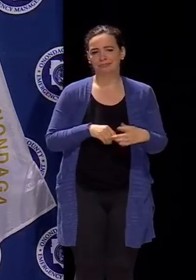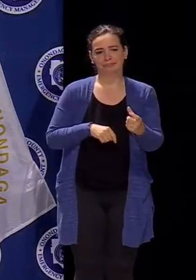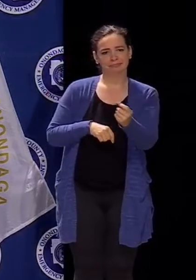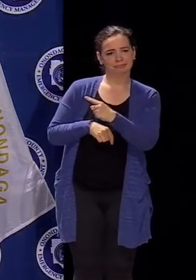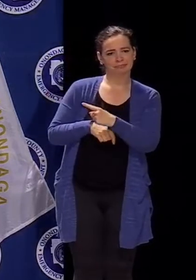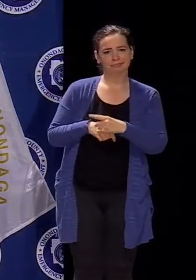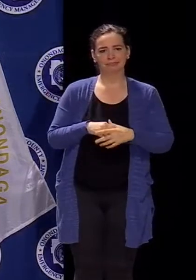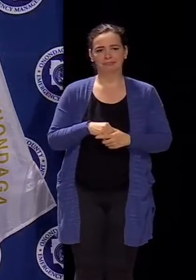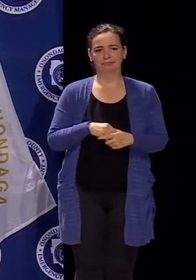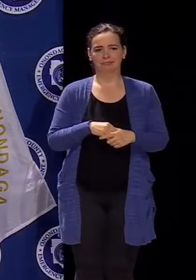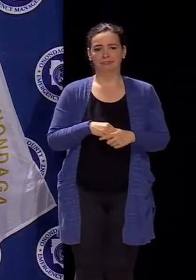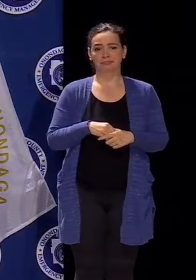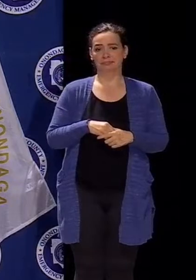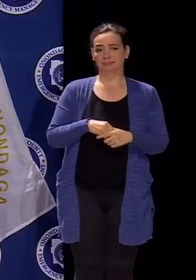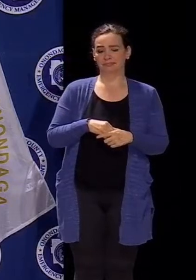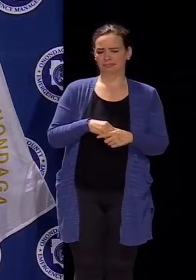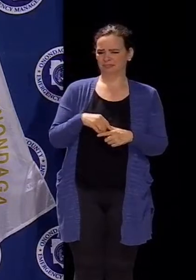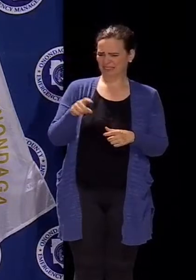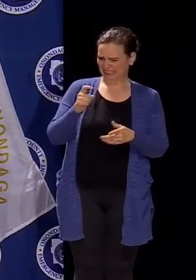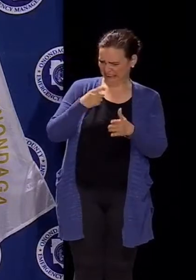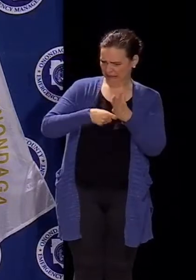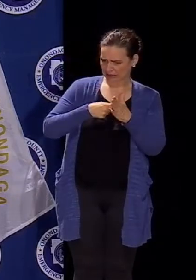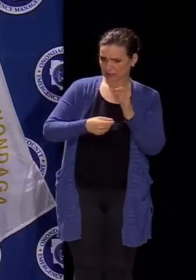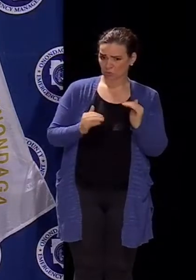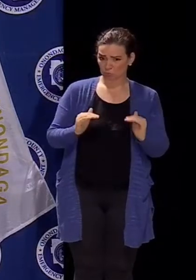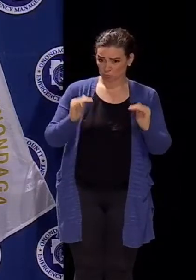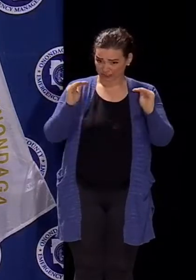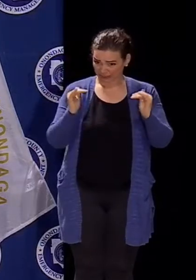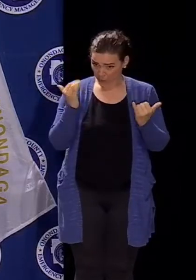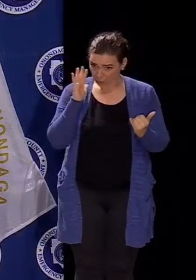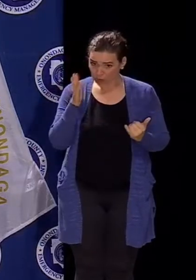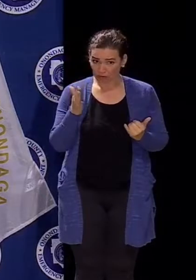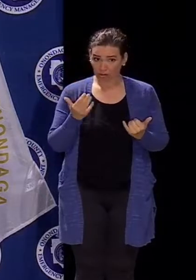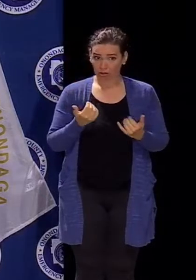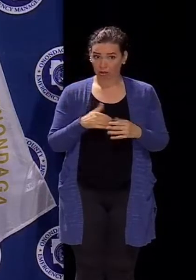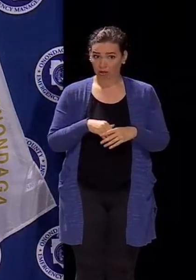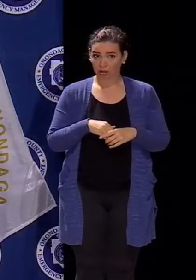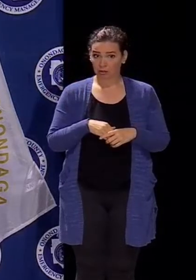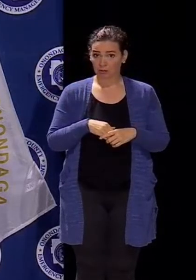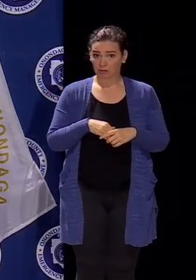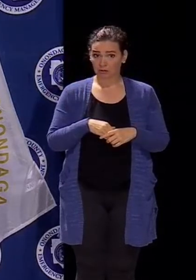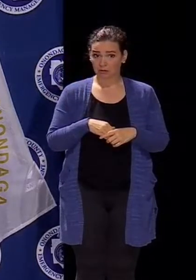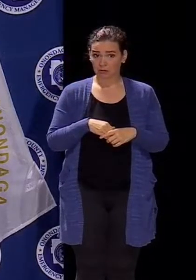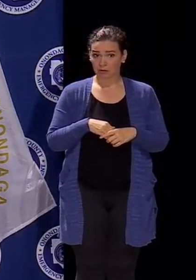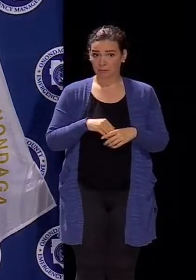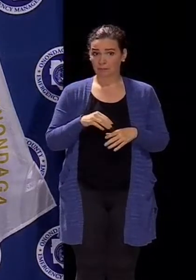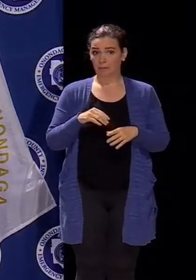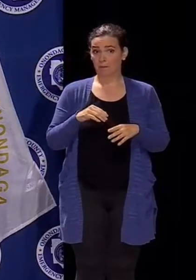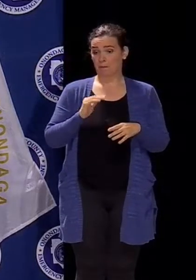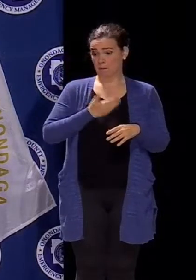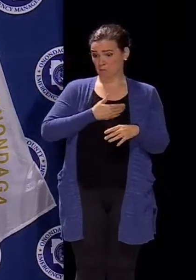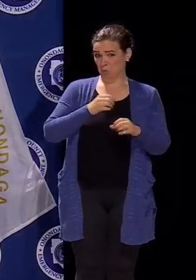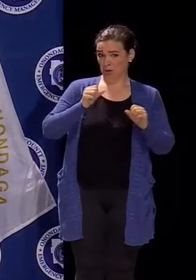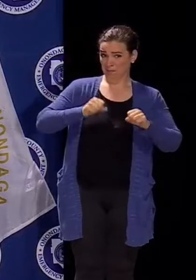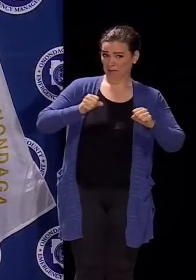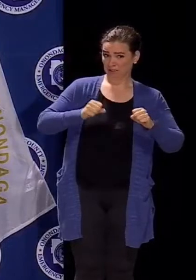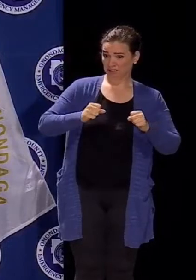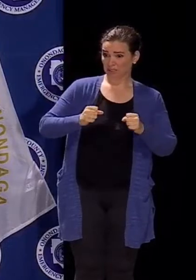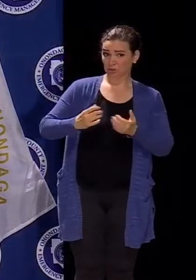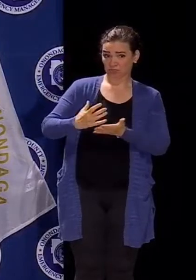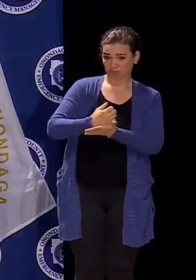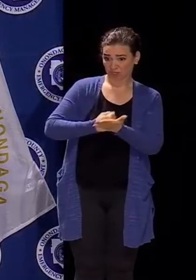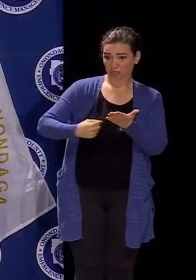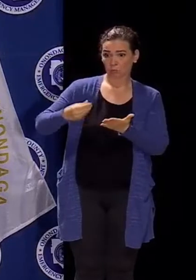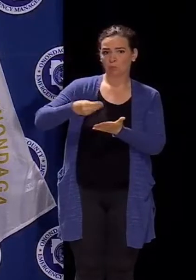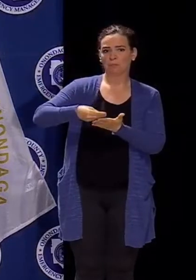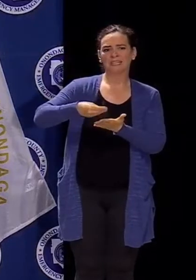Raise now? Do you have to wait Correct. for a full budget cycle to do some Yeah, other? there's no, our ability to raise revenue is very limited. We